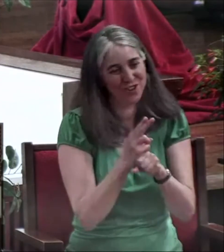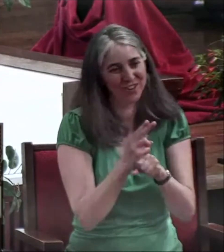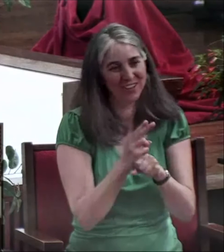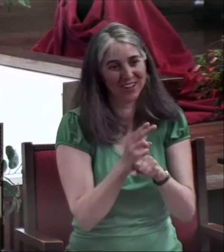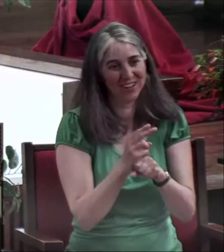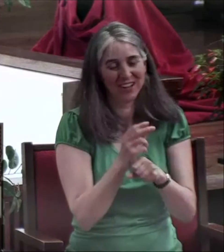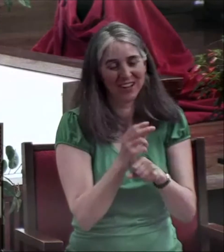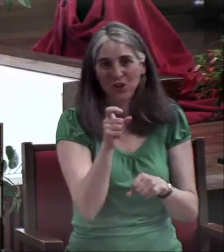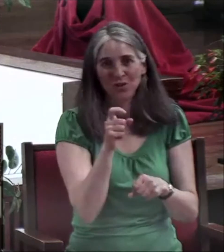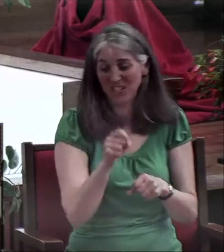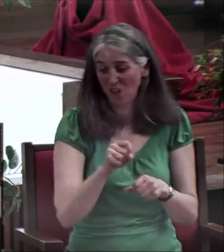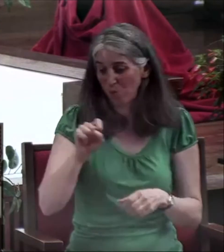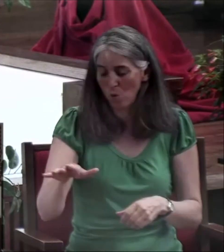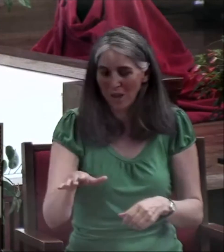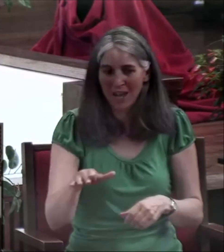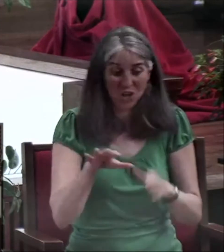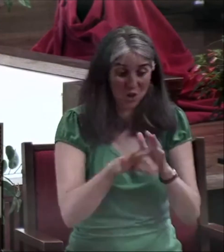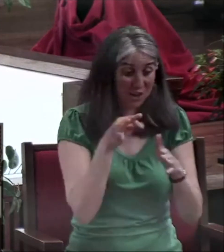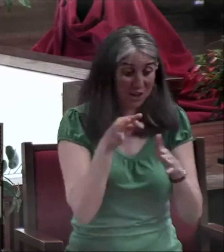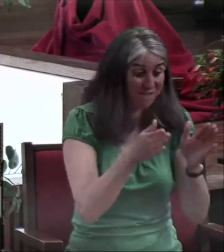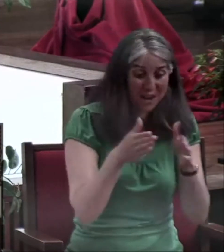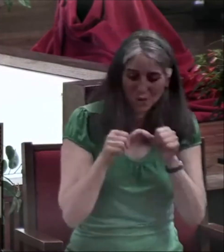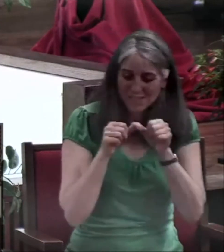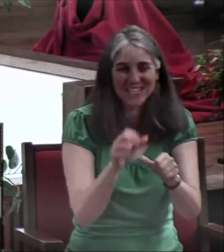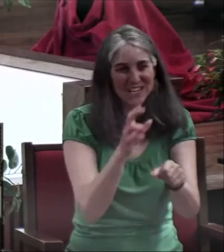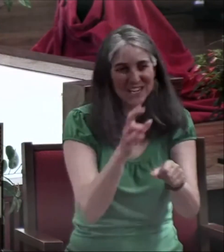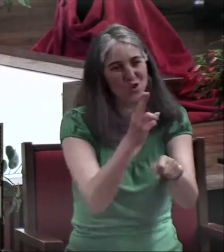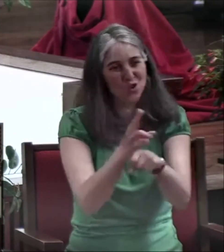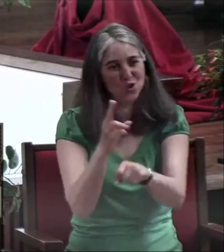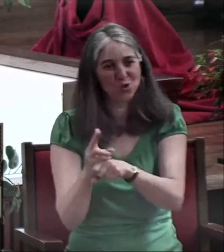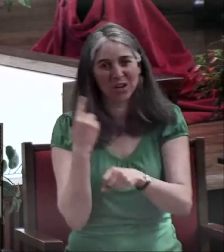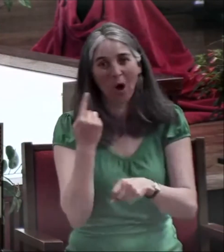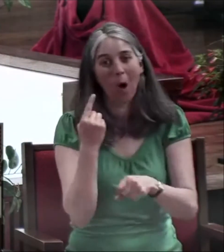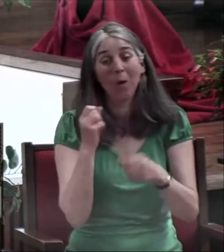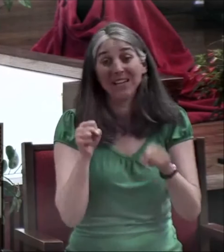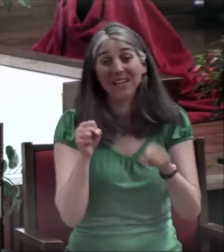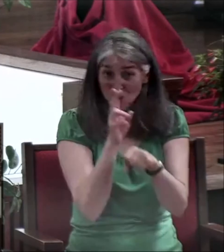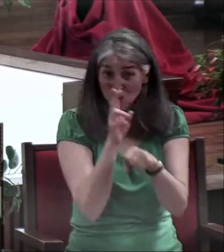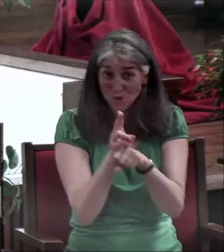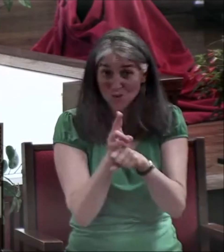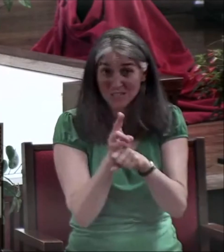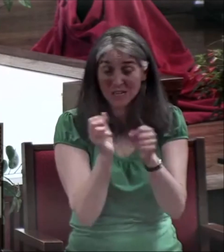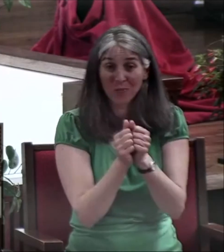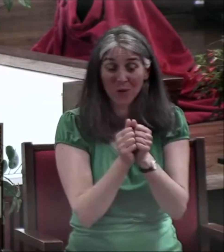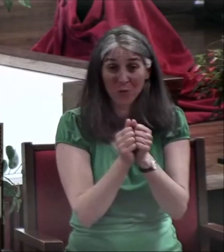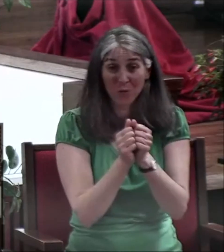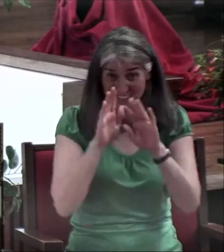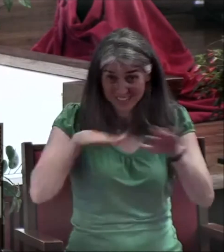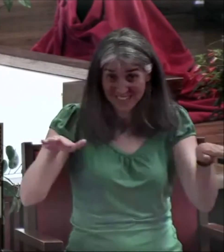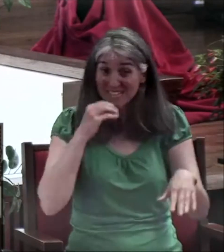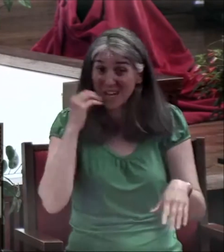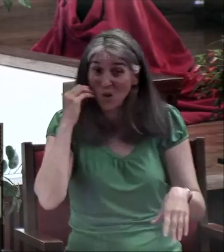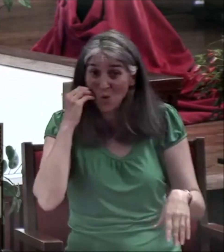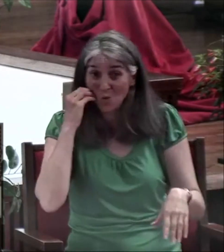You don't have to throw things away. You can find ways to continue to use them, and there's always a usefulness for the kids at home and the adults